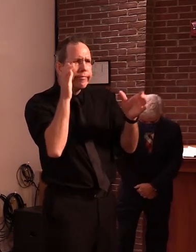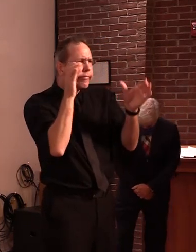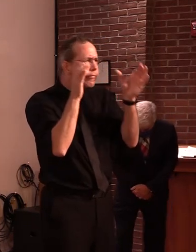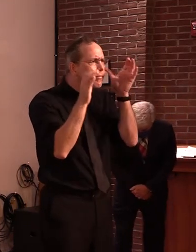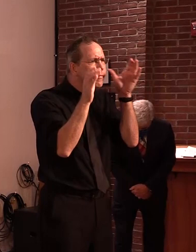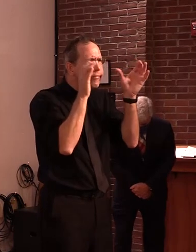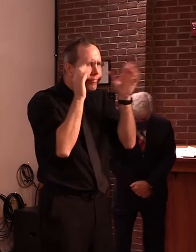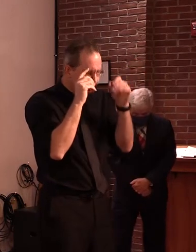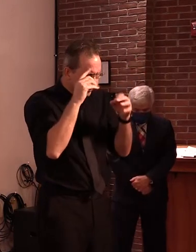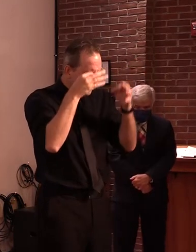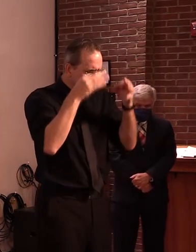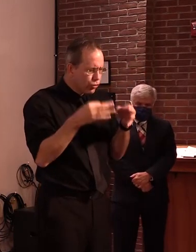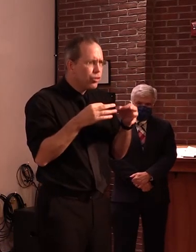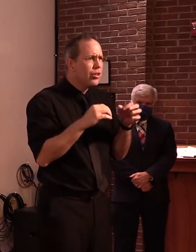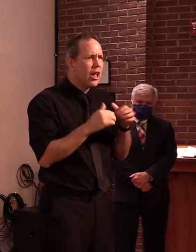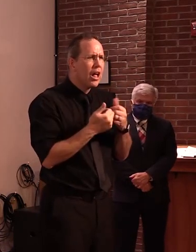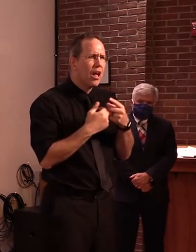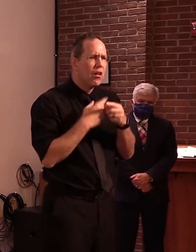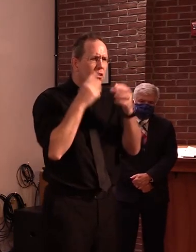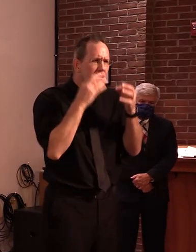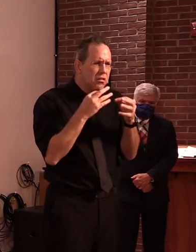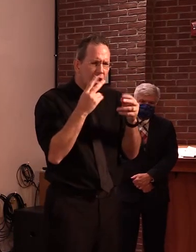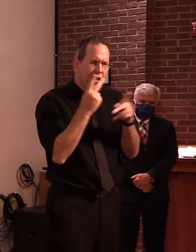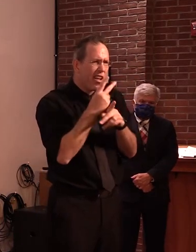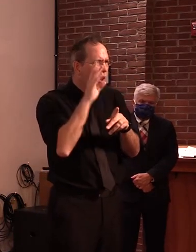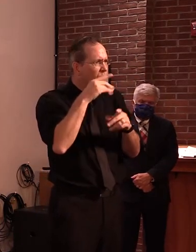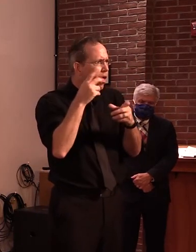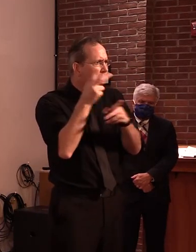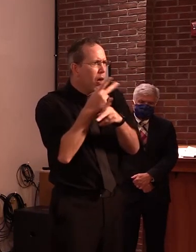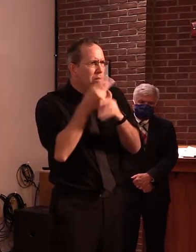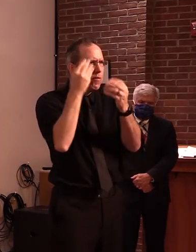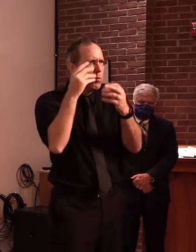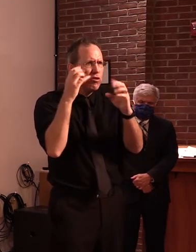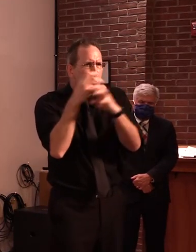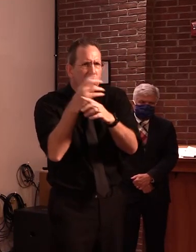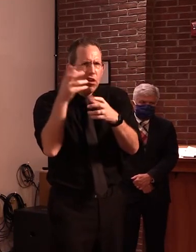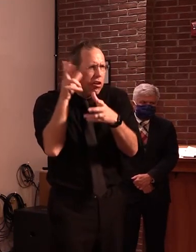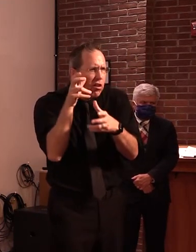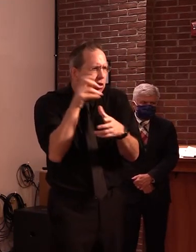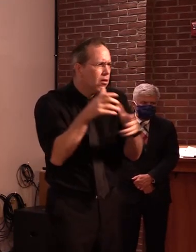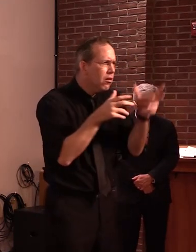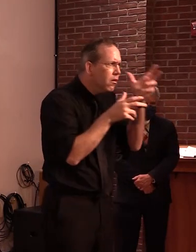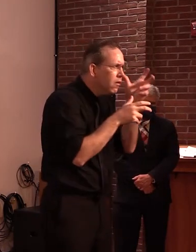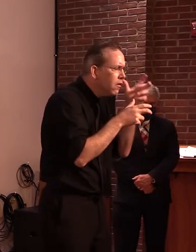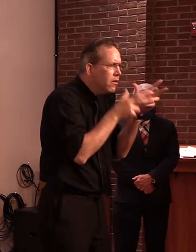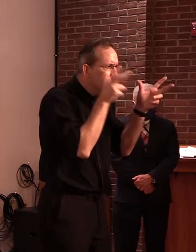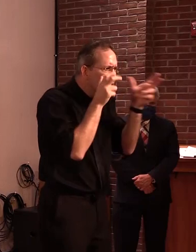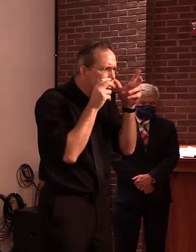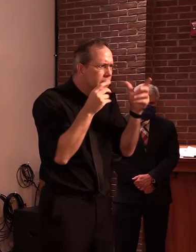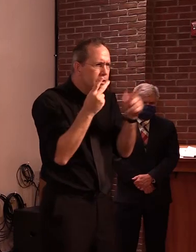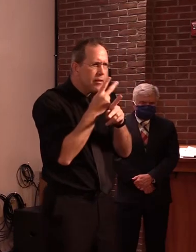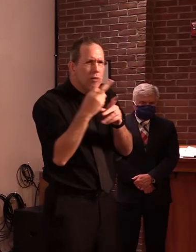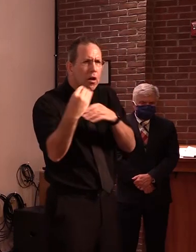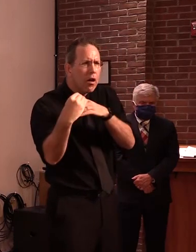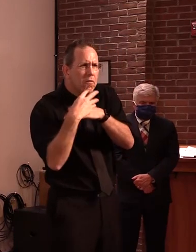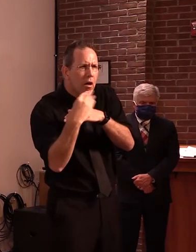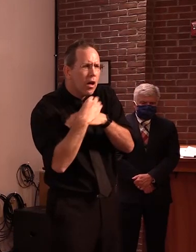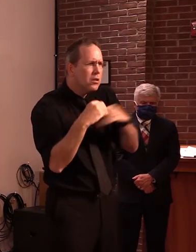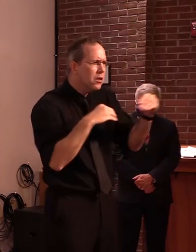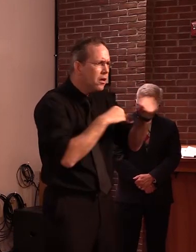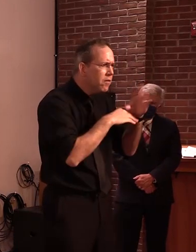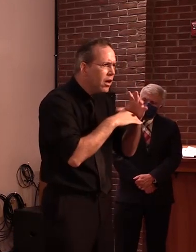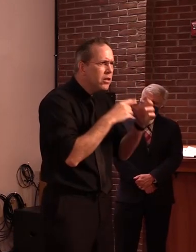my understanding is that there's like topic-focused advisory committees doing considerable studies about what